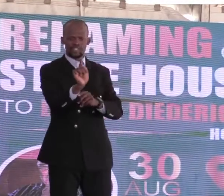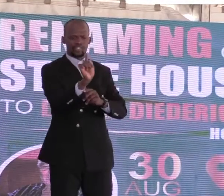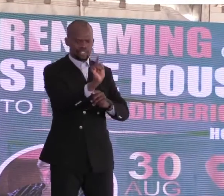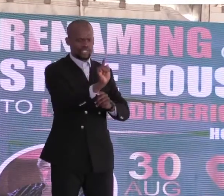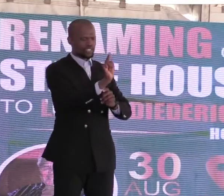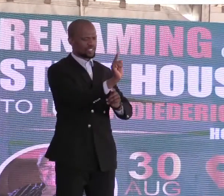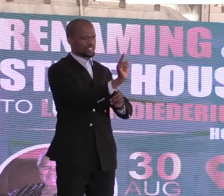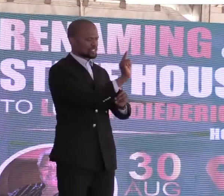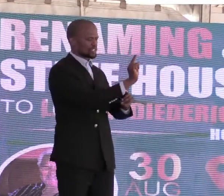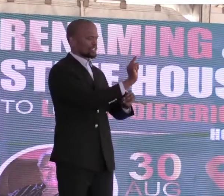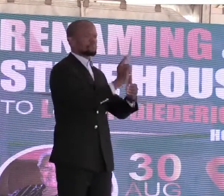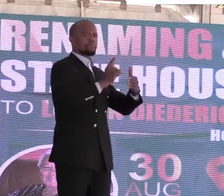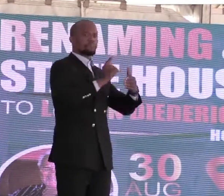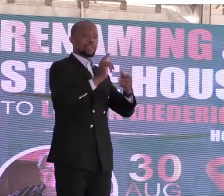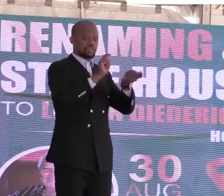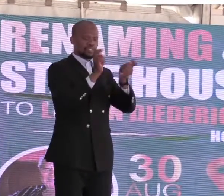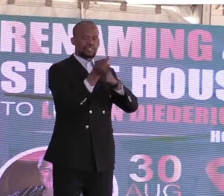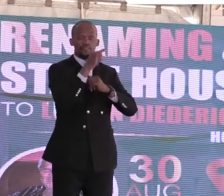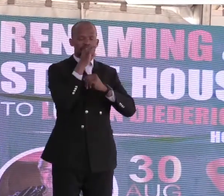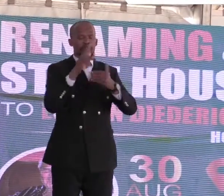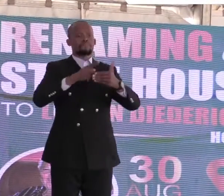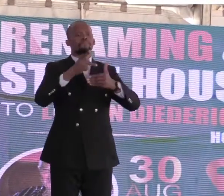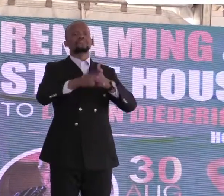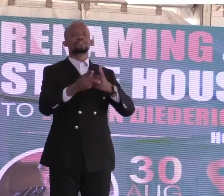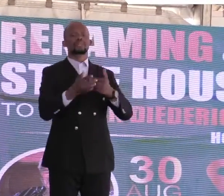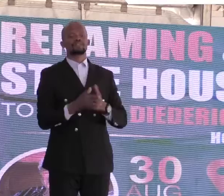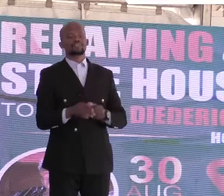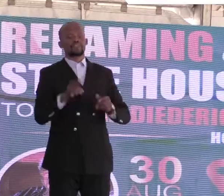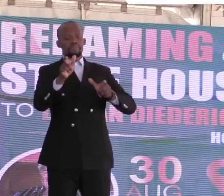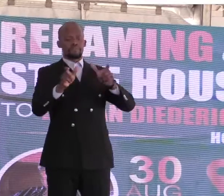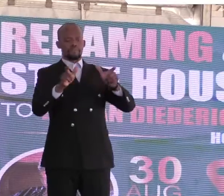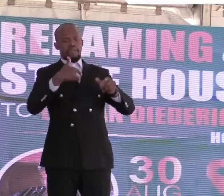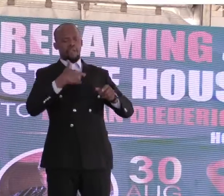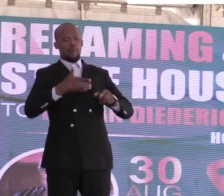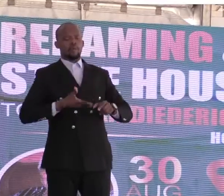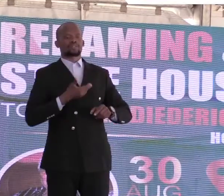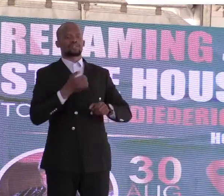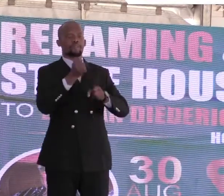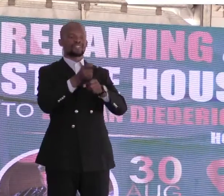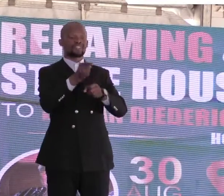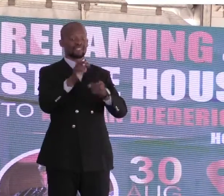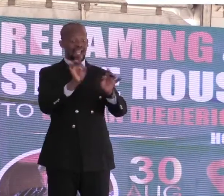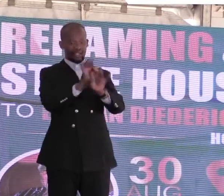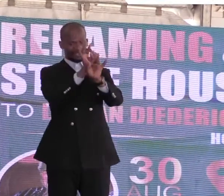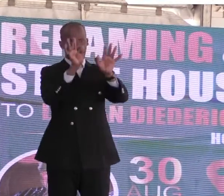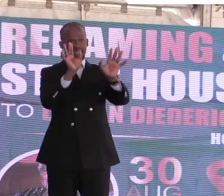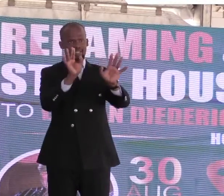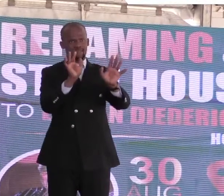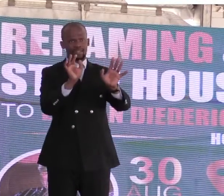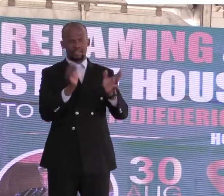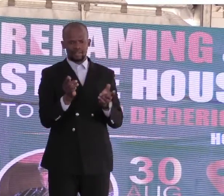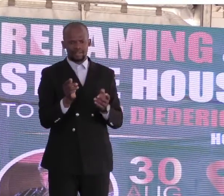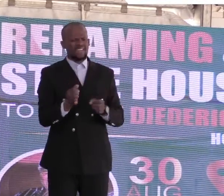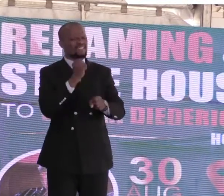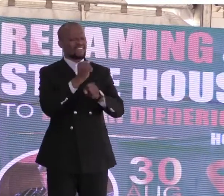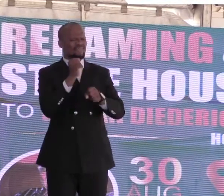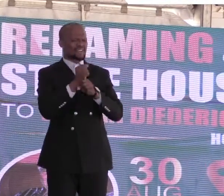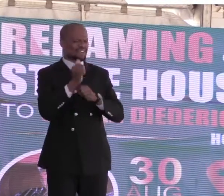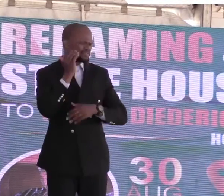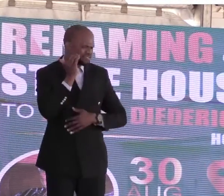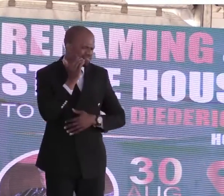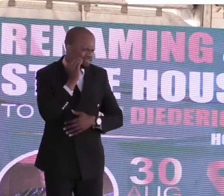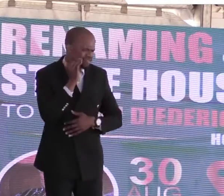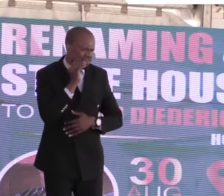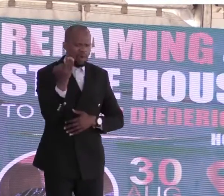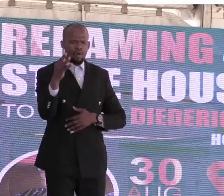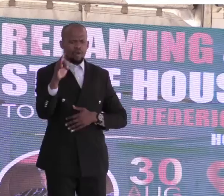renaming project. Ladies and gentlemen, I want to make it clear that we should not and must not be apologetic